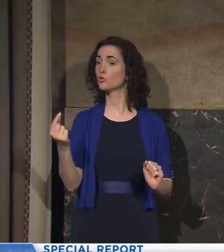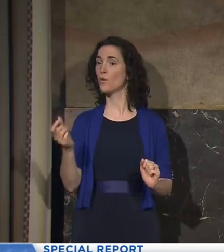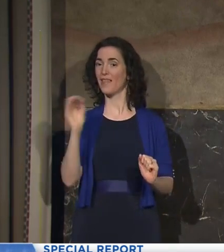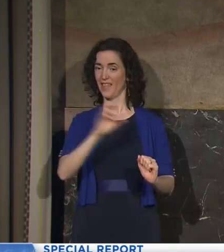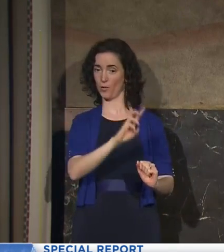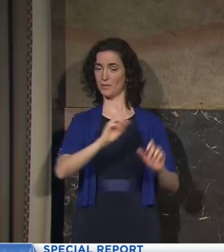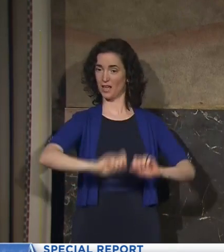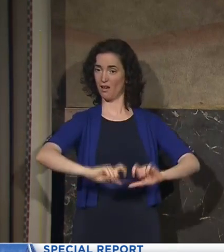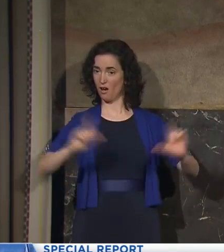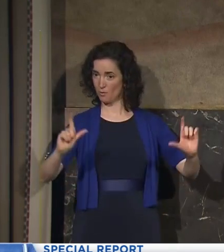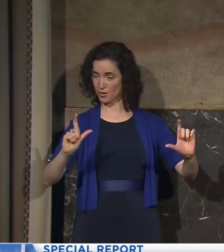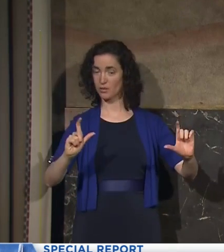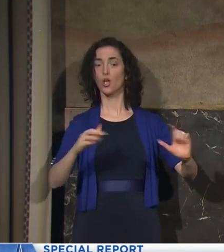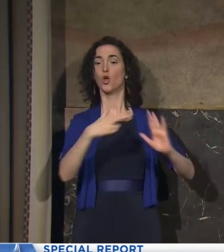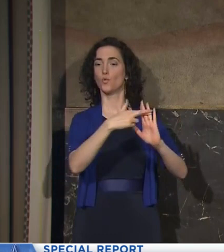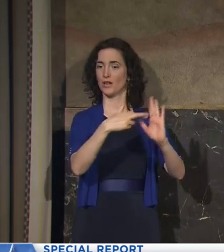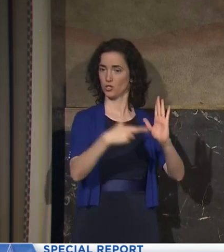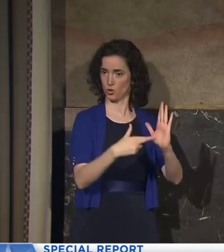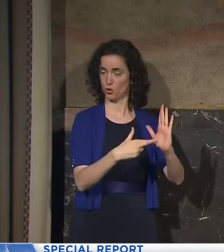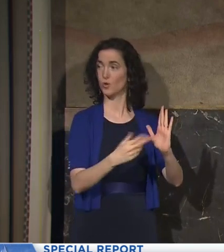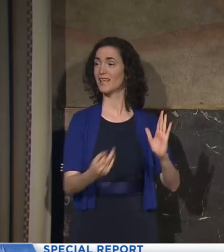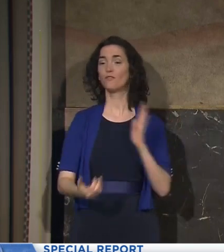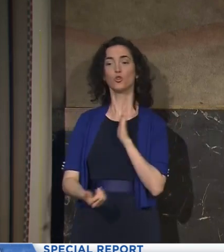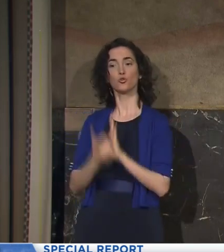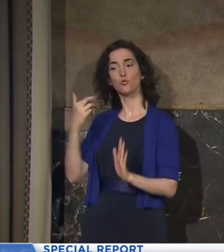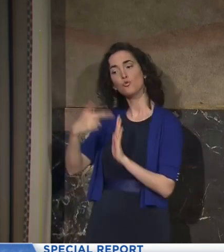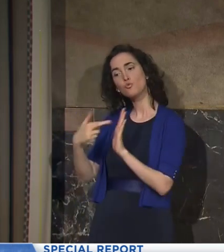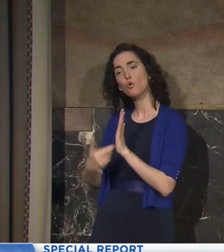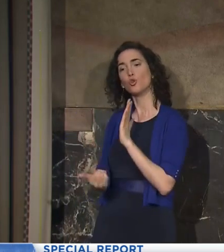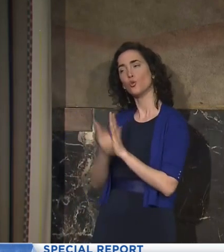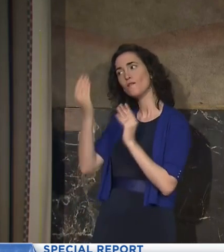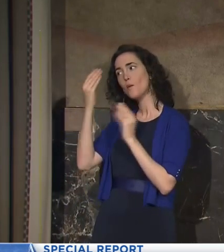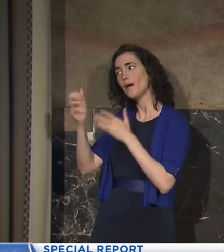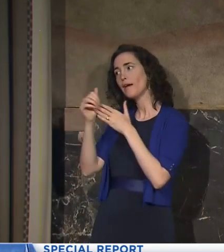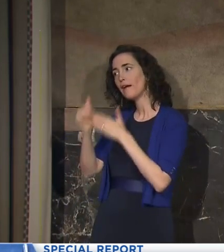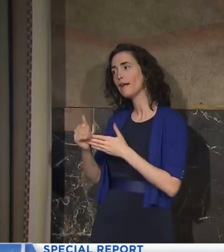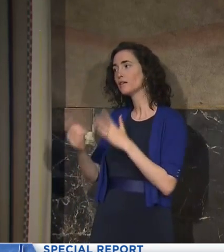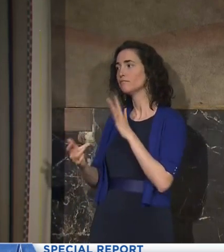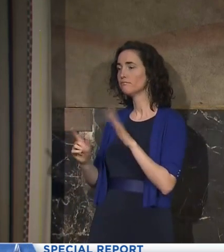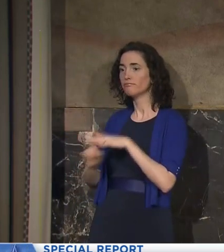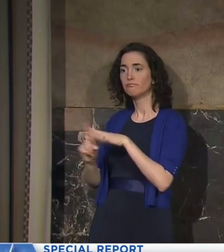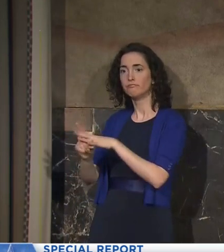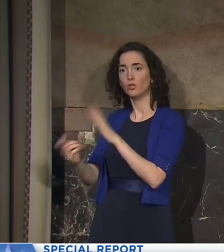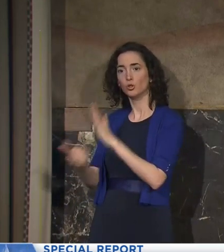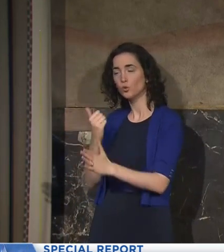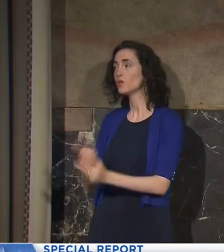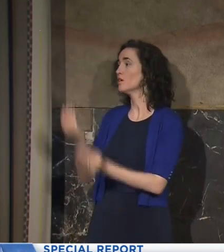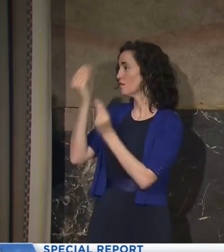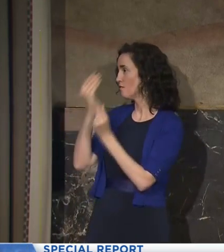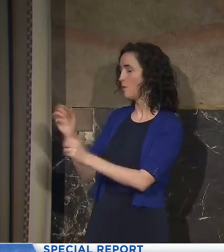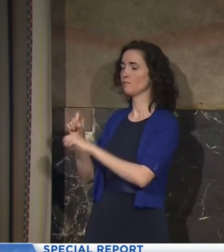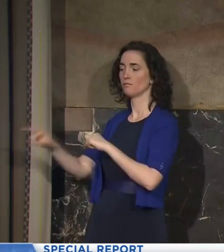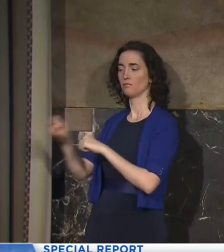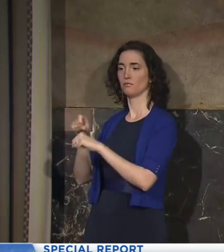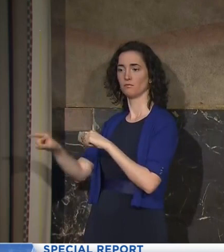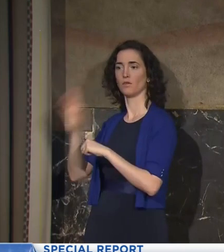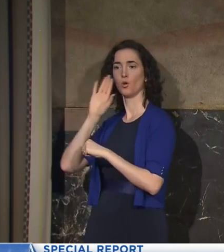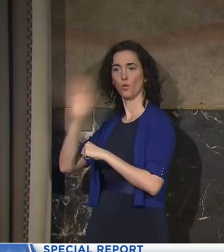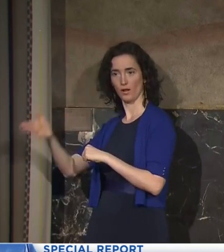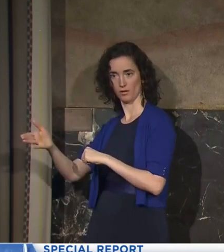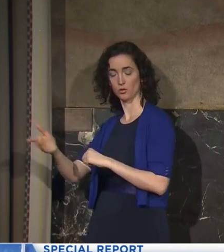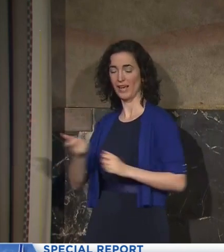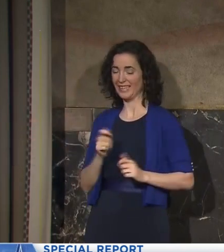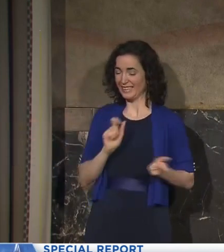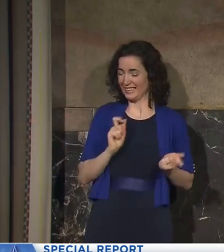be notified as guidance evolves. So as we move from one phase to the next and the guidance changes, you won't have to